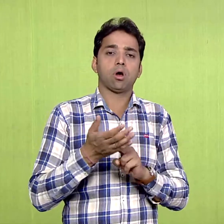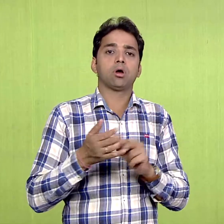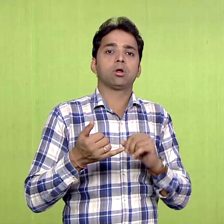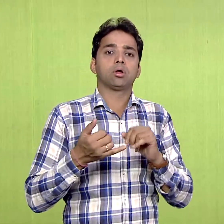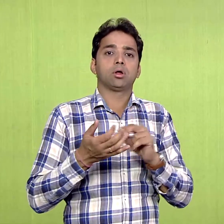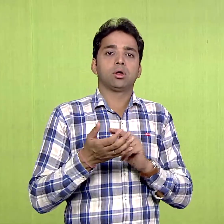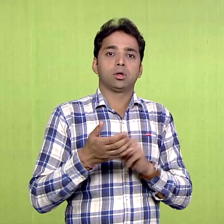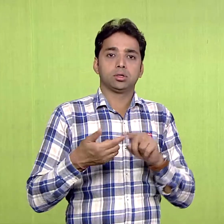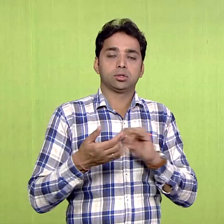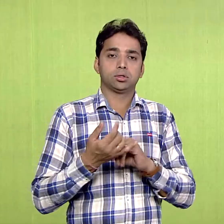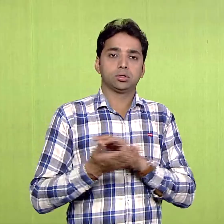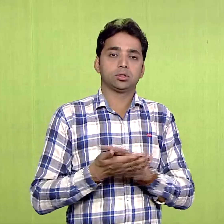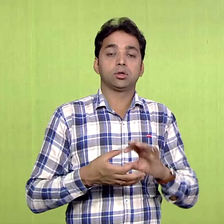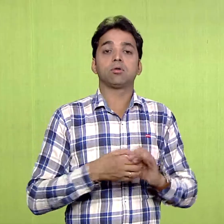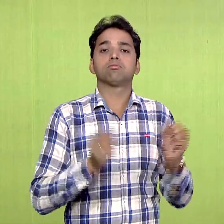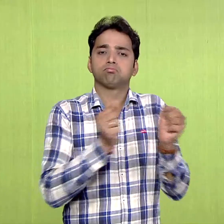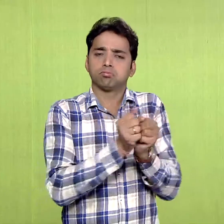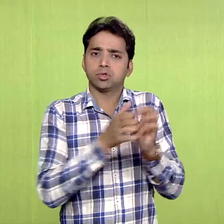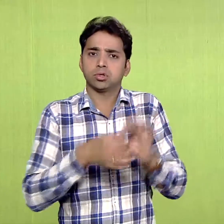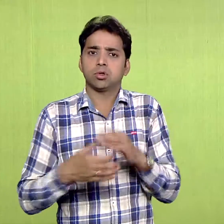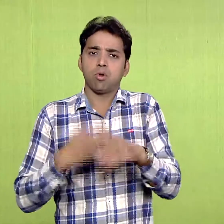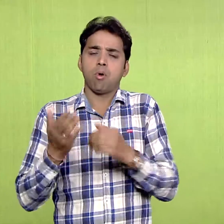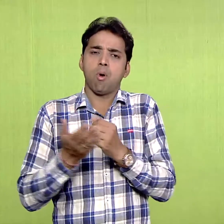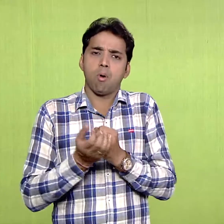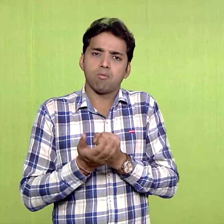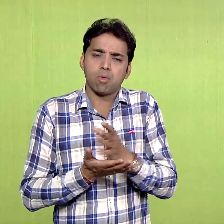with bas relief.